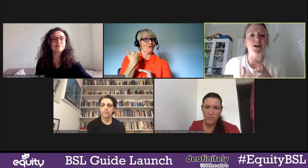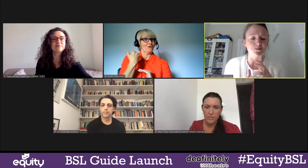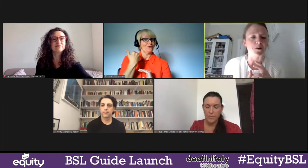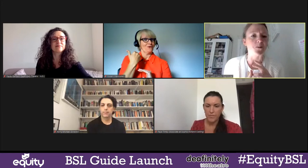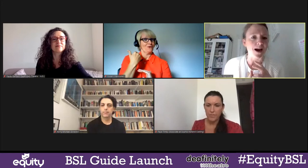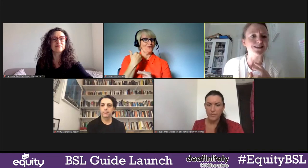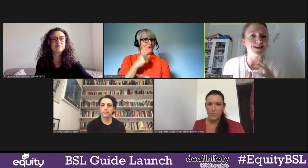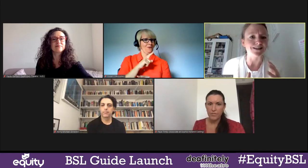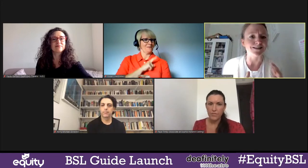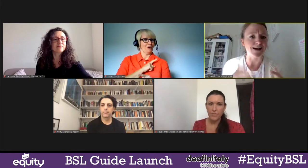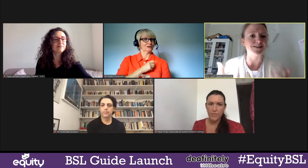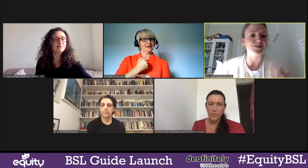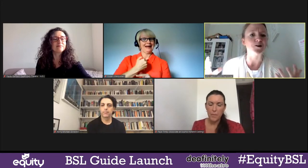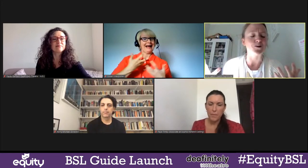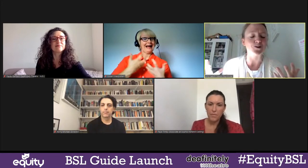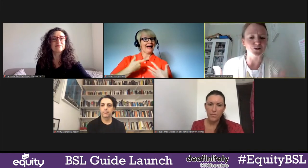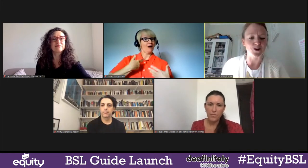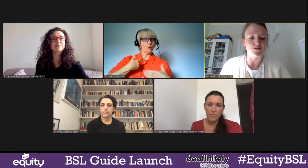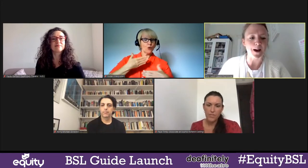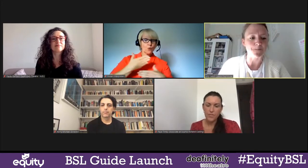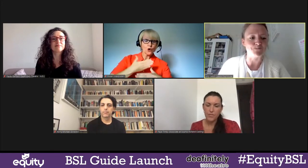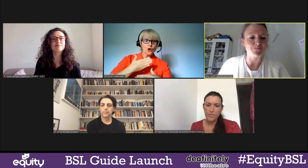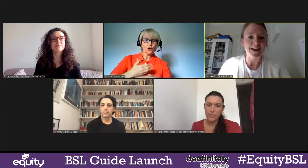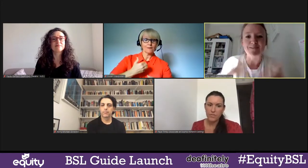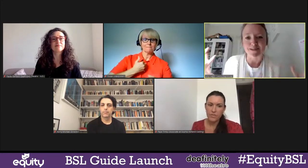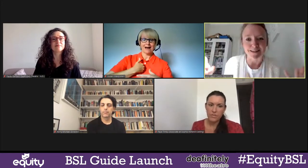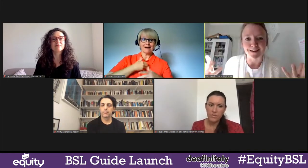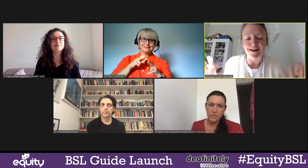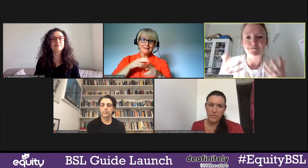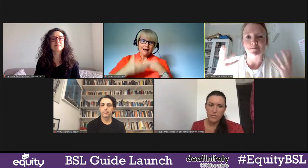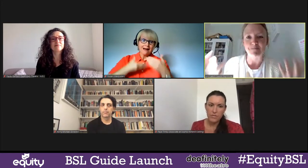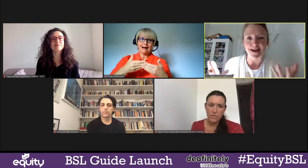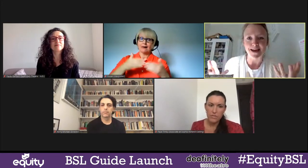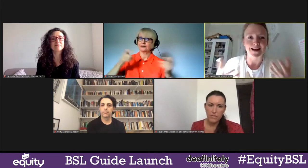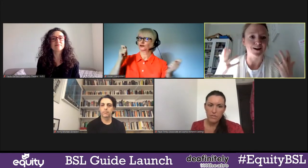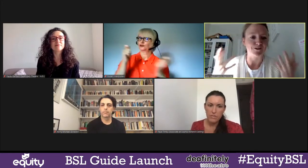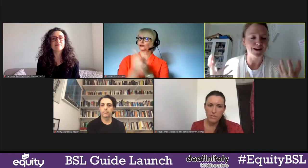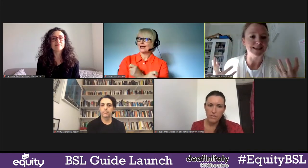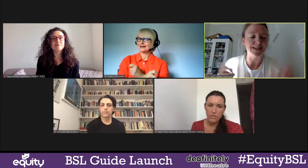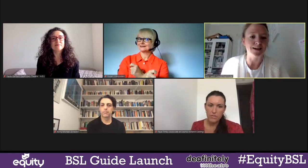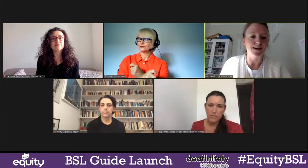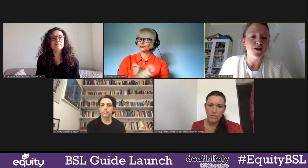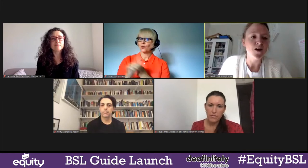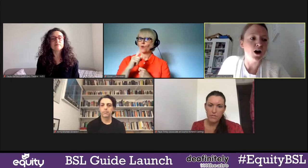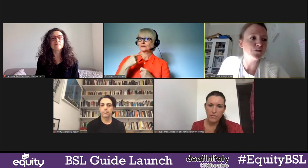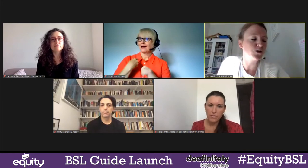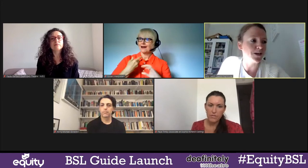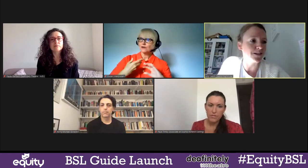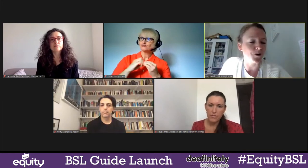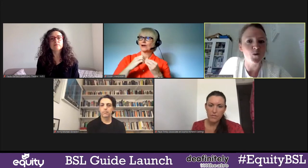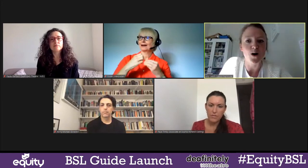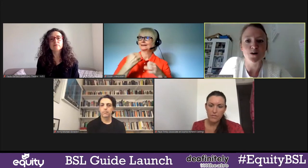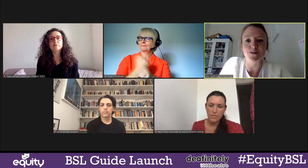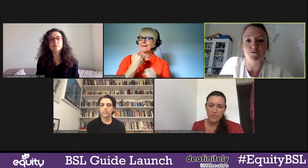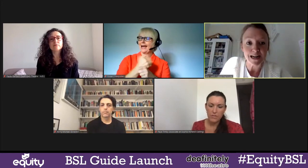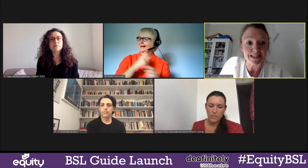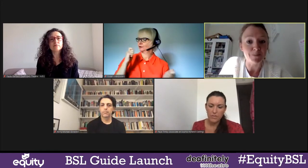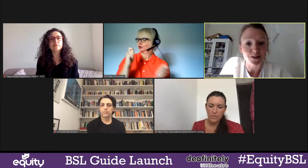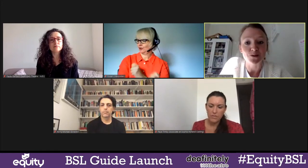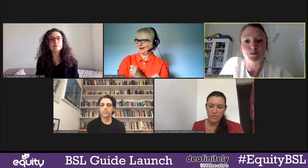my practice and added so much to everything that I've been making and creating. Oliver Twist was a really special